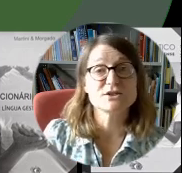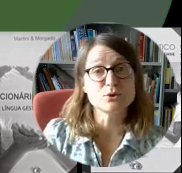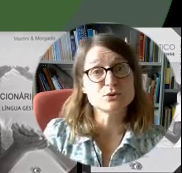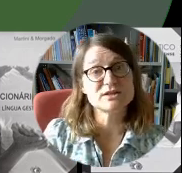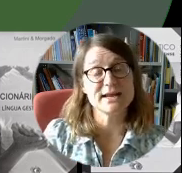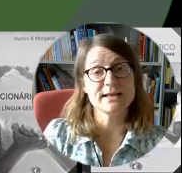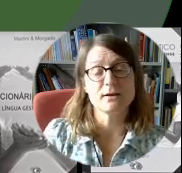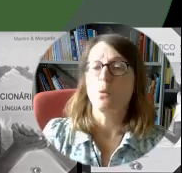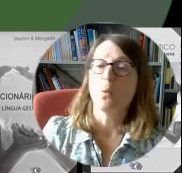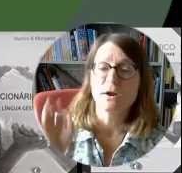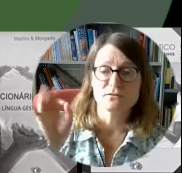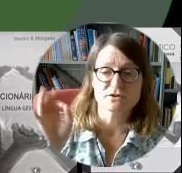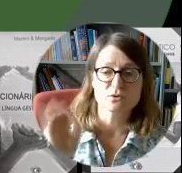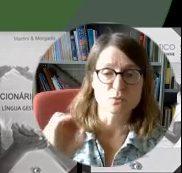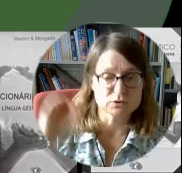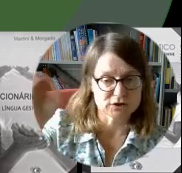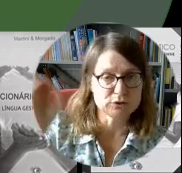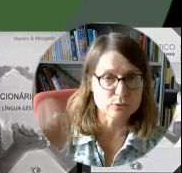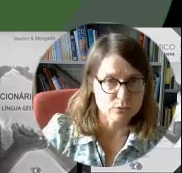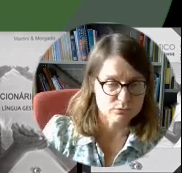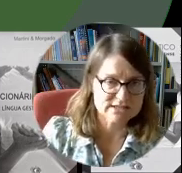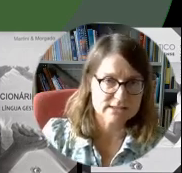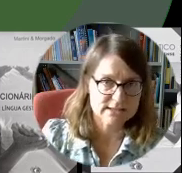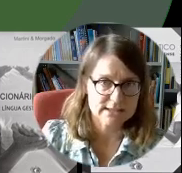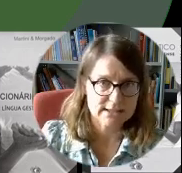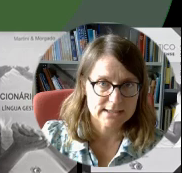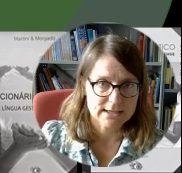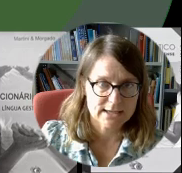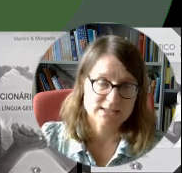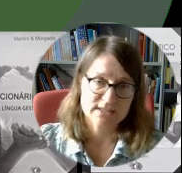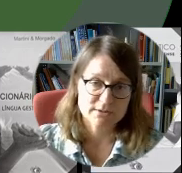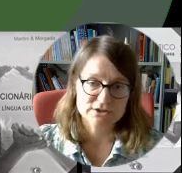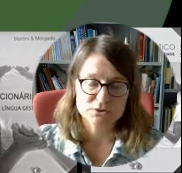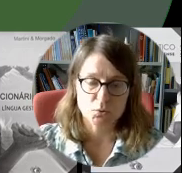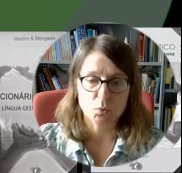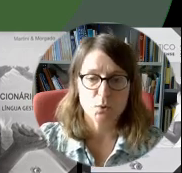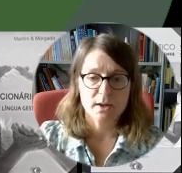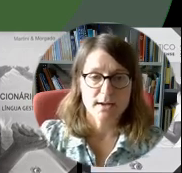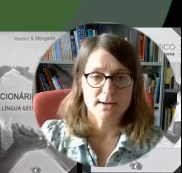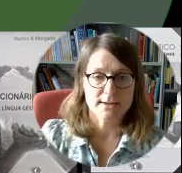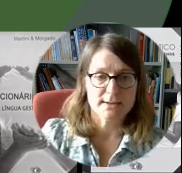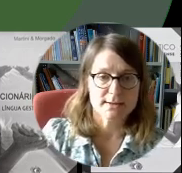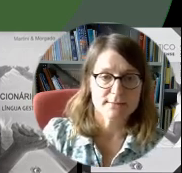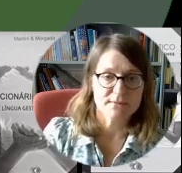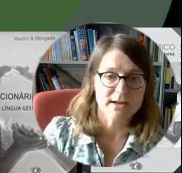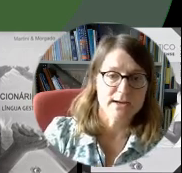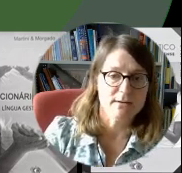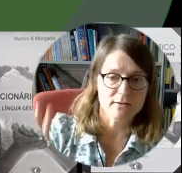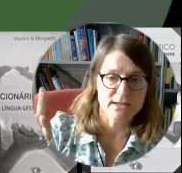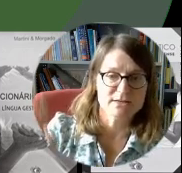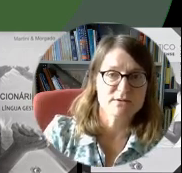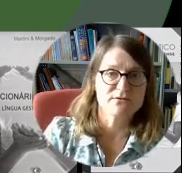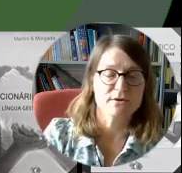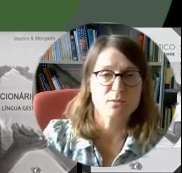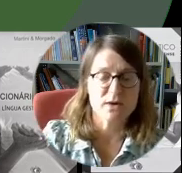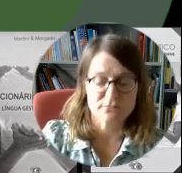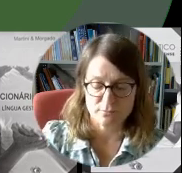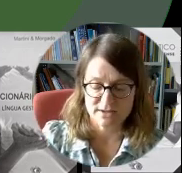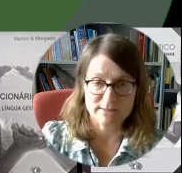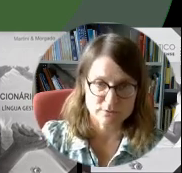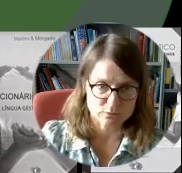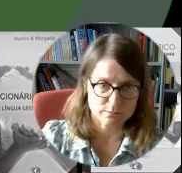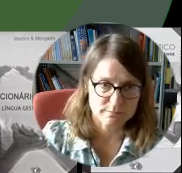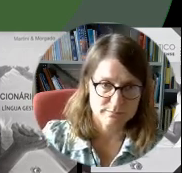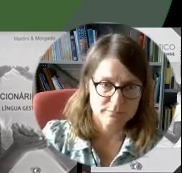which is used in one of the schools, a new, recently established school, a little bit further away